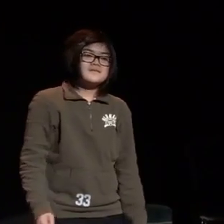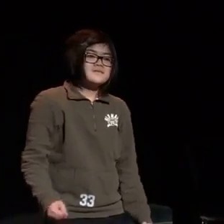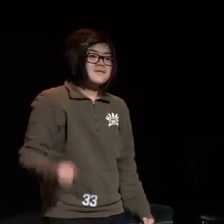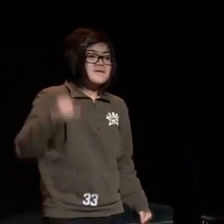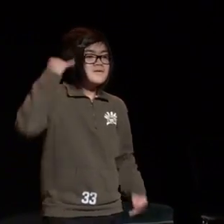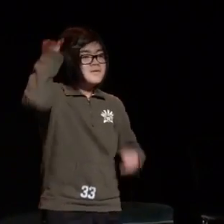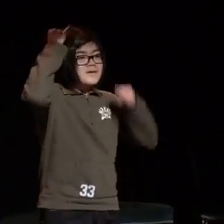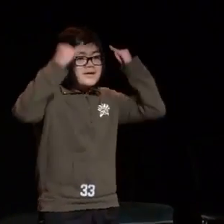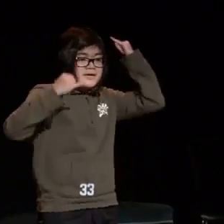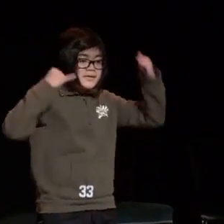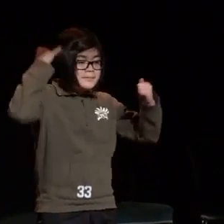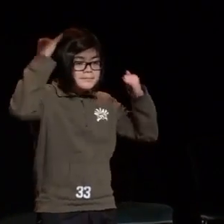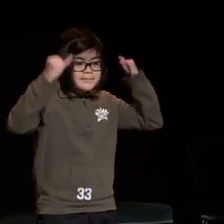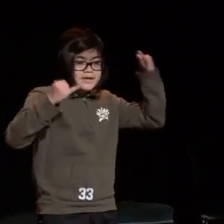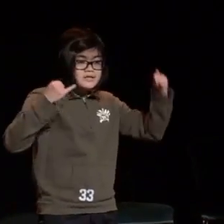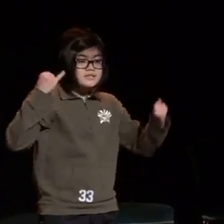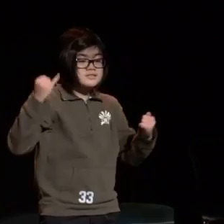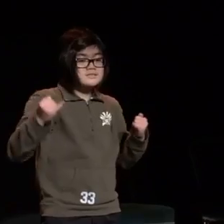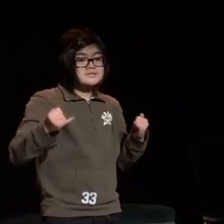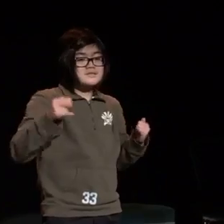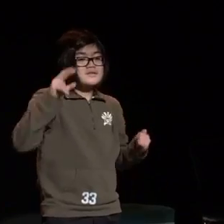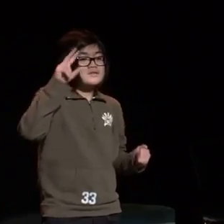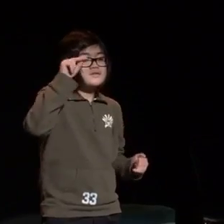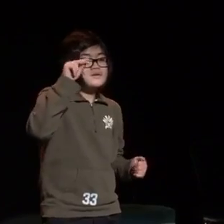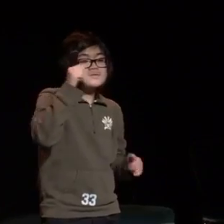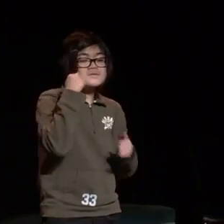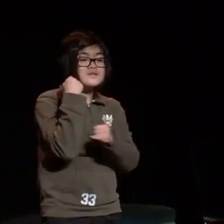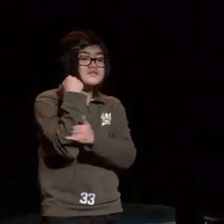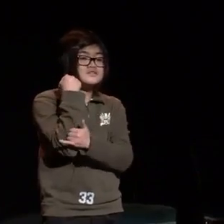I don't think